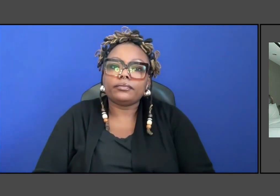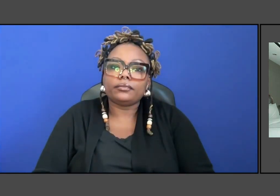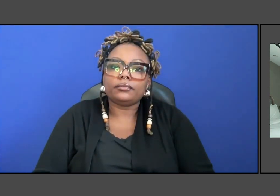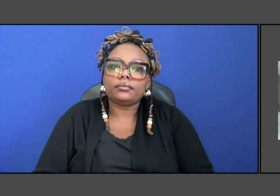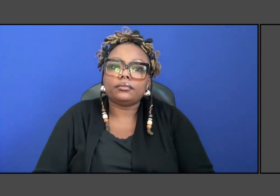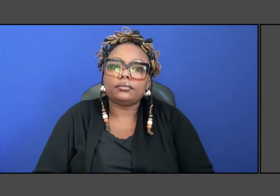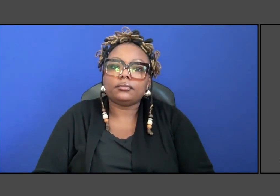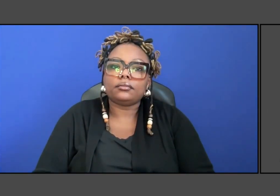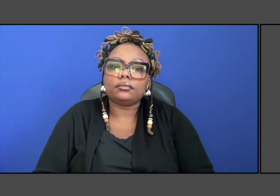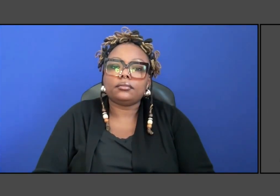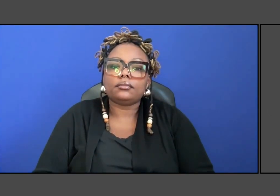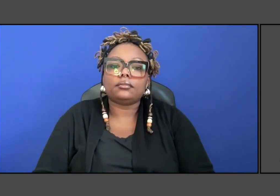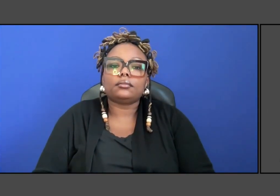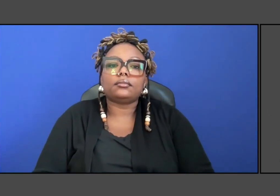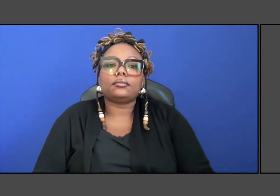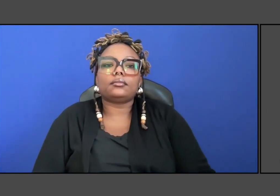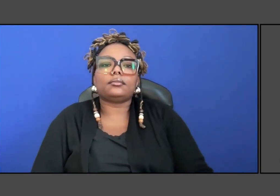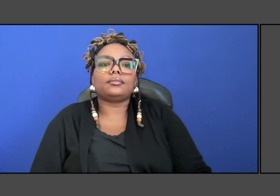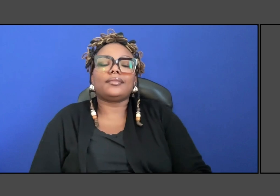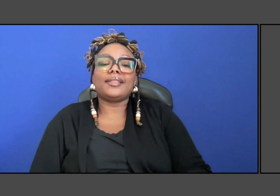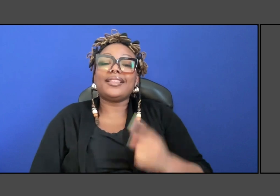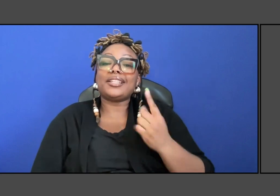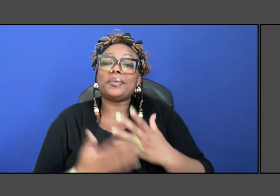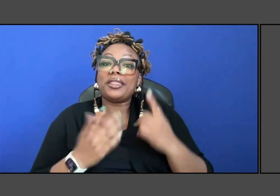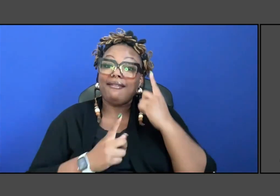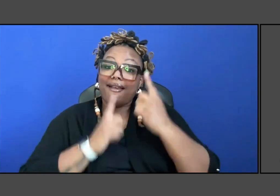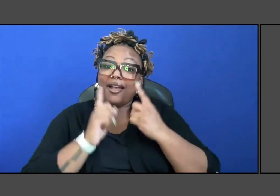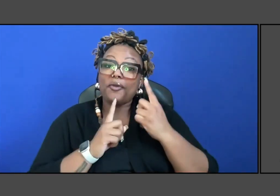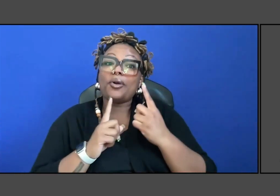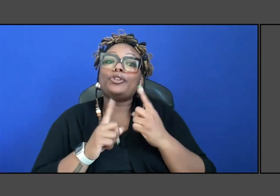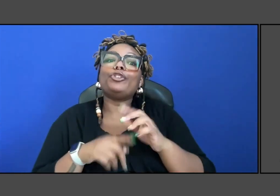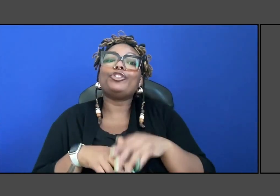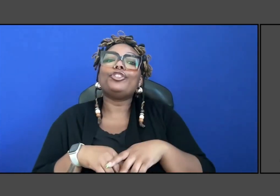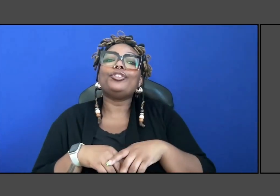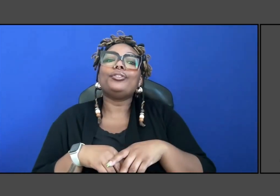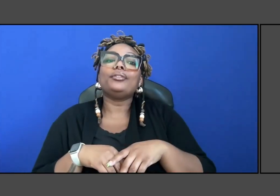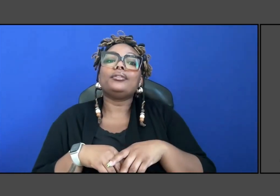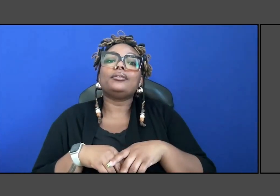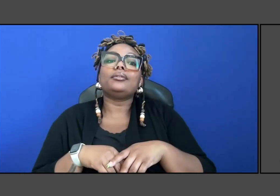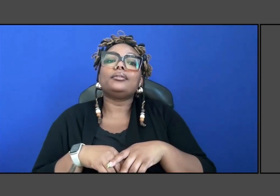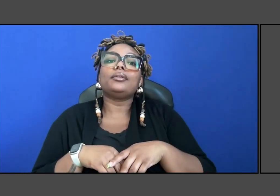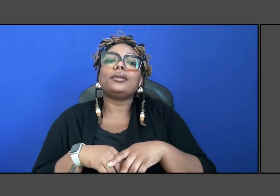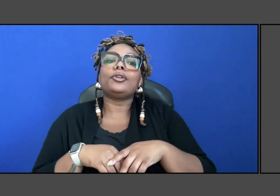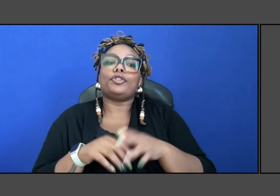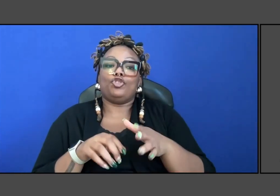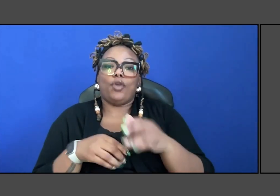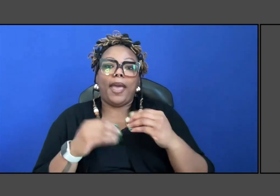one thing I wondered, is moving from the more local